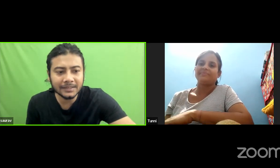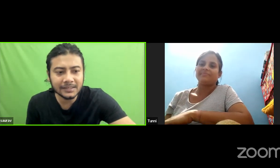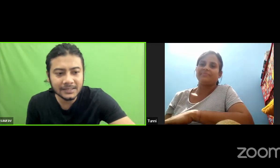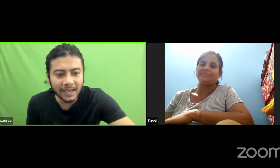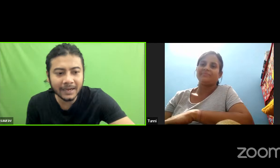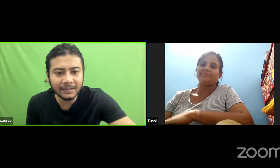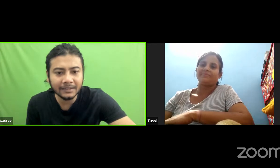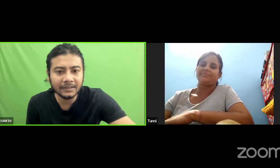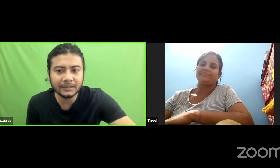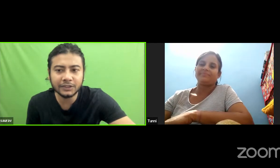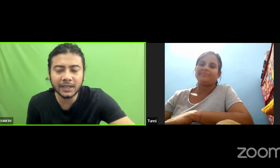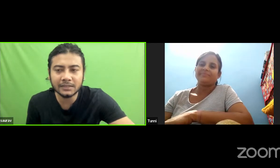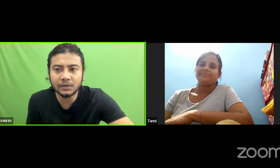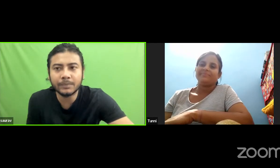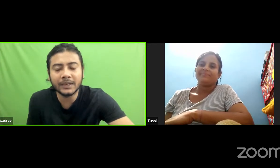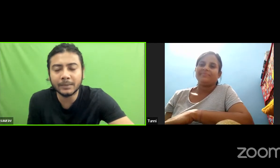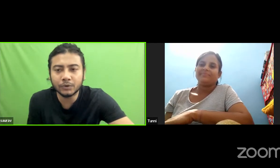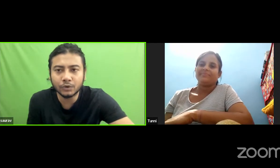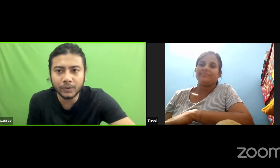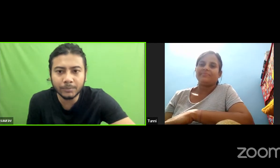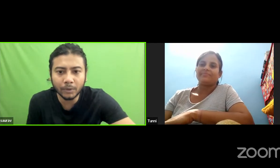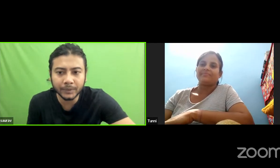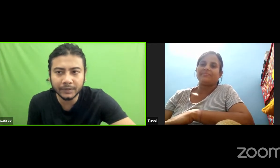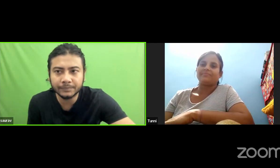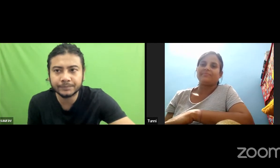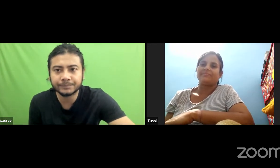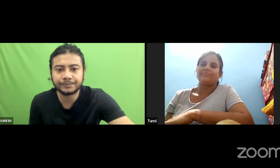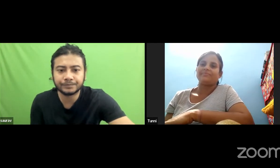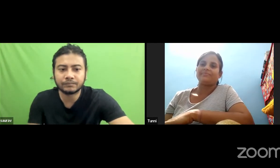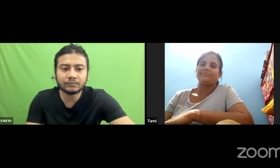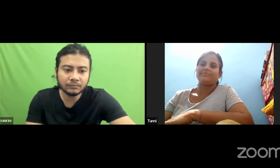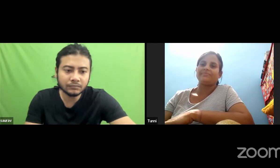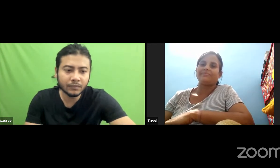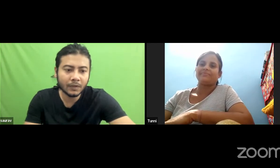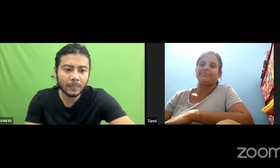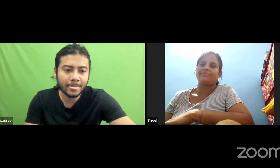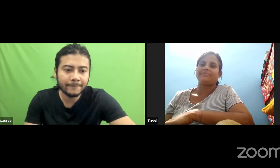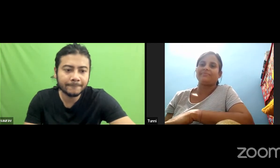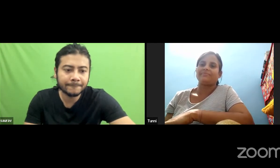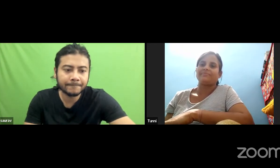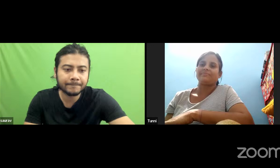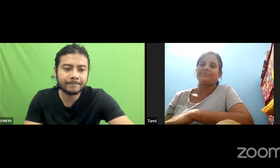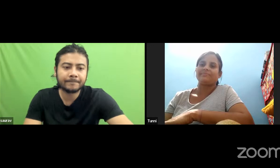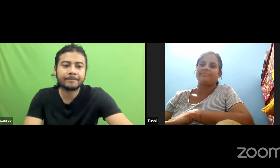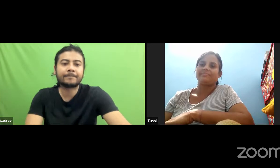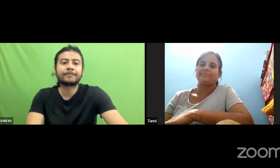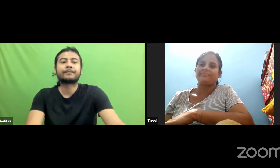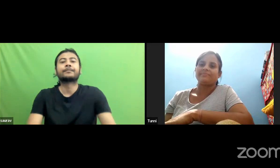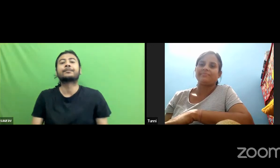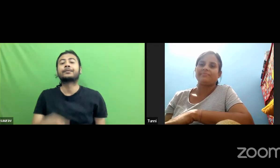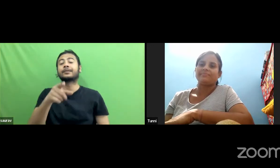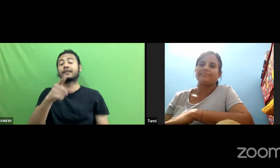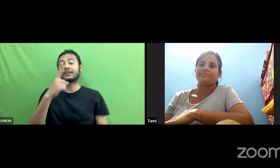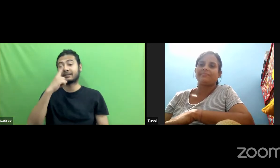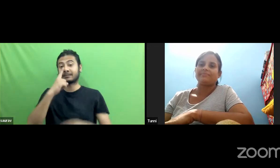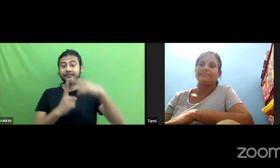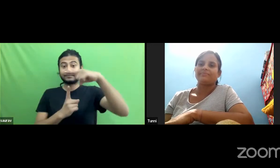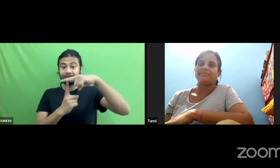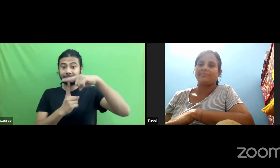her sad that she hasn't been able to do it properly. So there must be some time when children are busy. That time she should find that